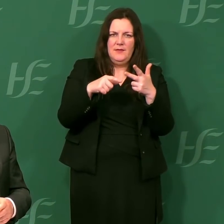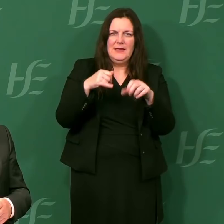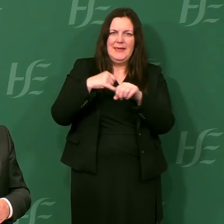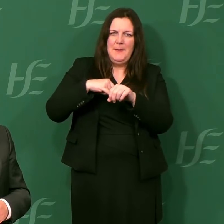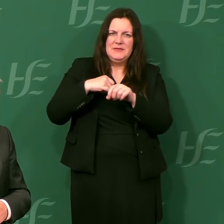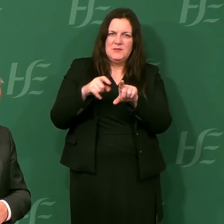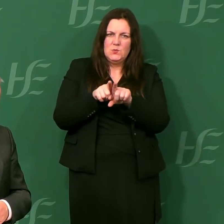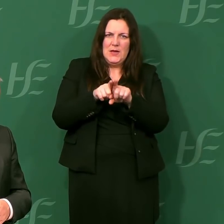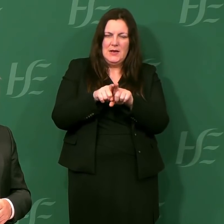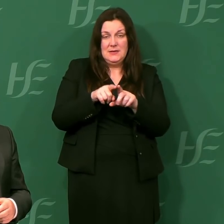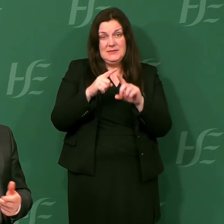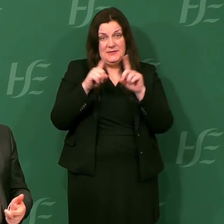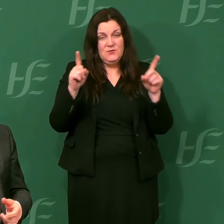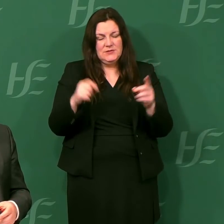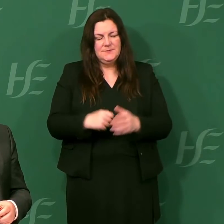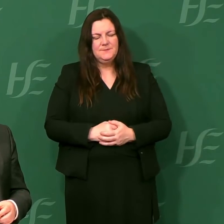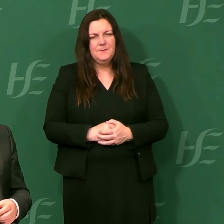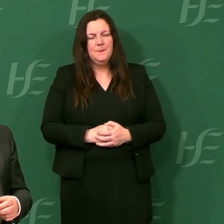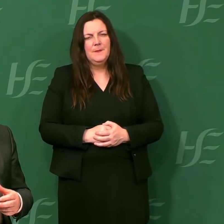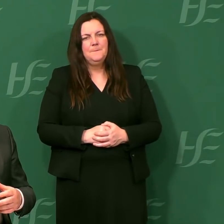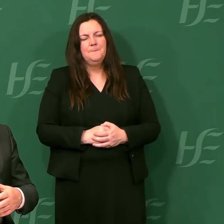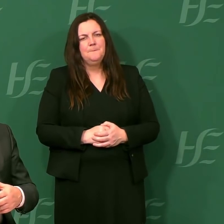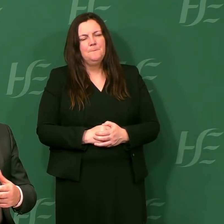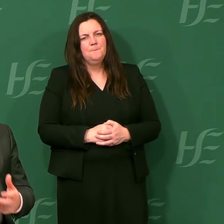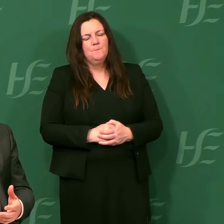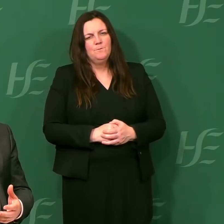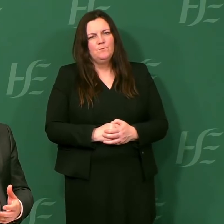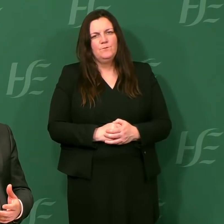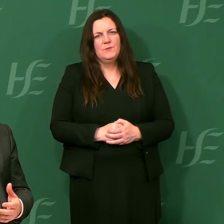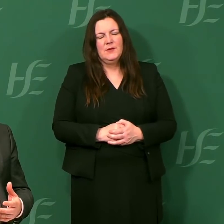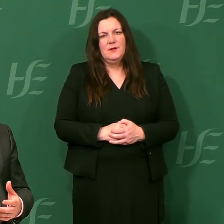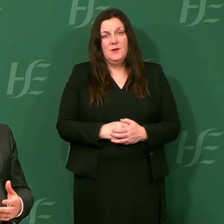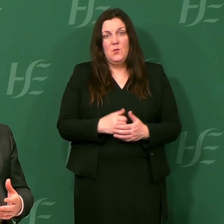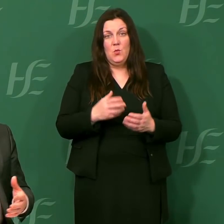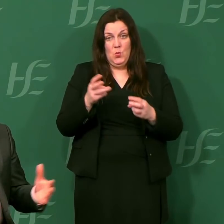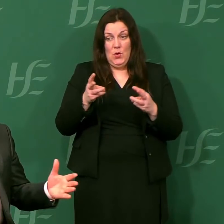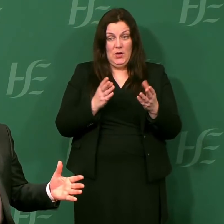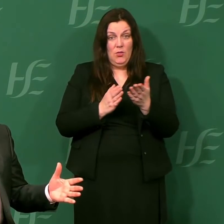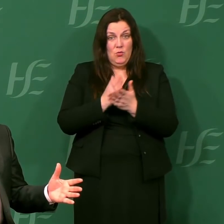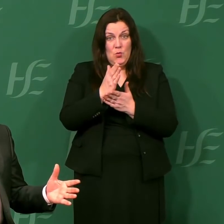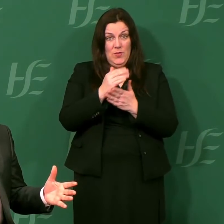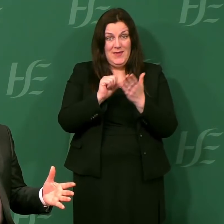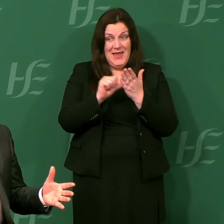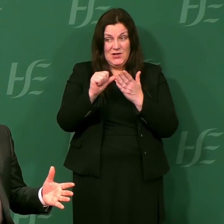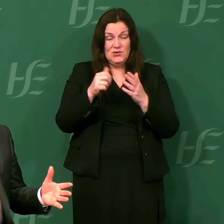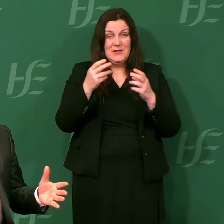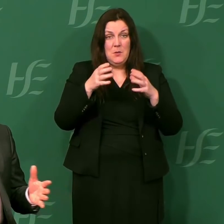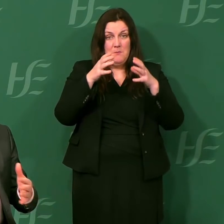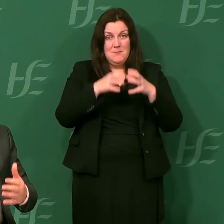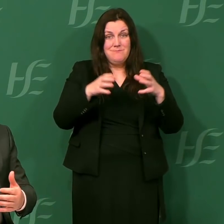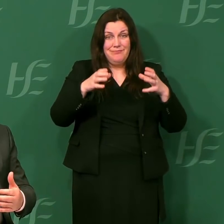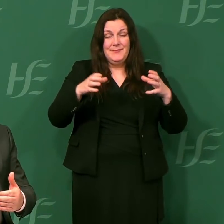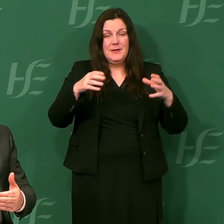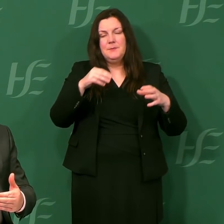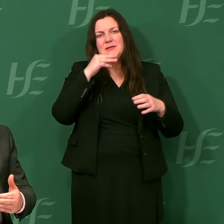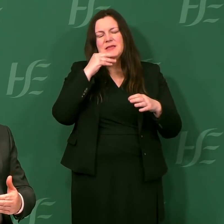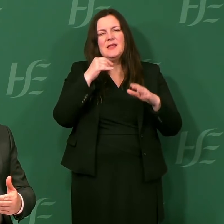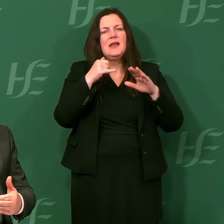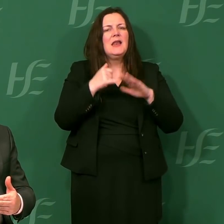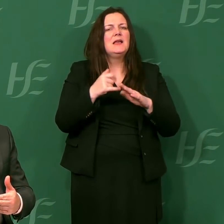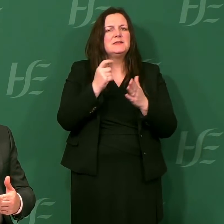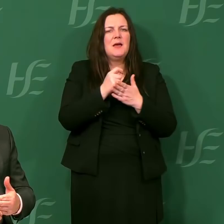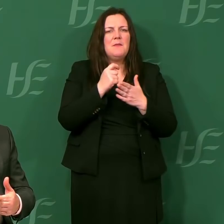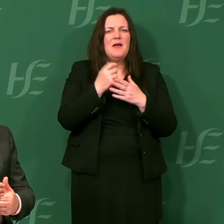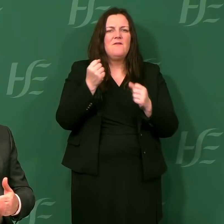So that is a big difference. The second difference is being, as we're working through the ages now, we're going through the ages in bigger blocks. the last time we were going